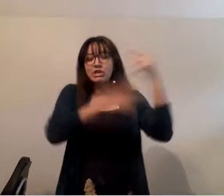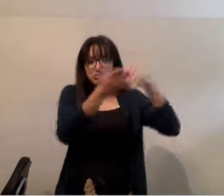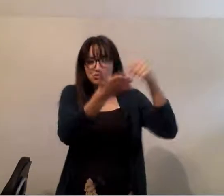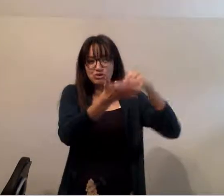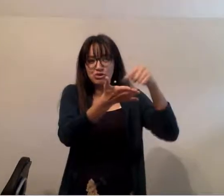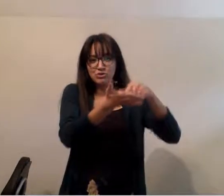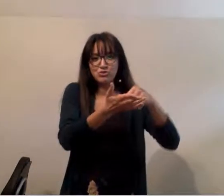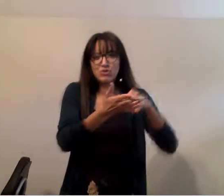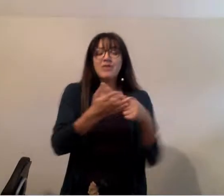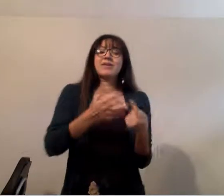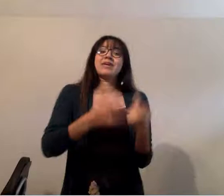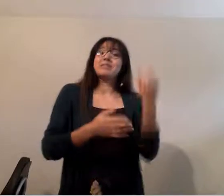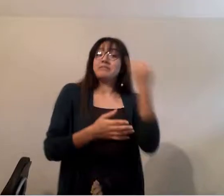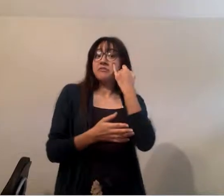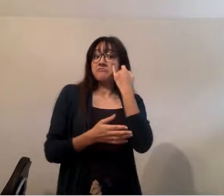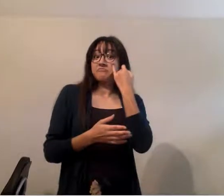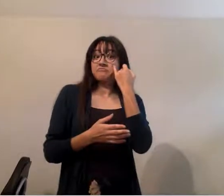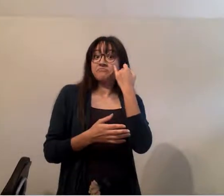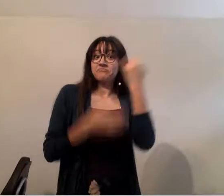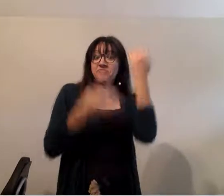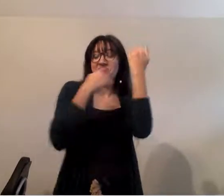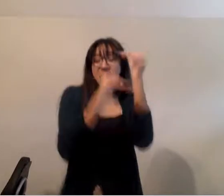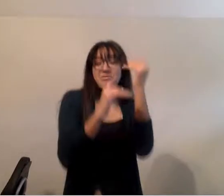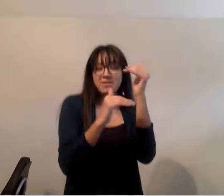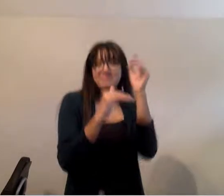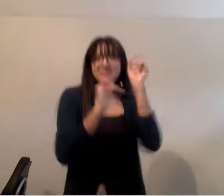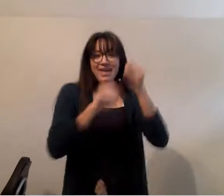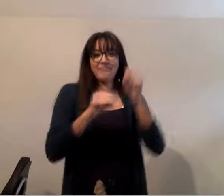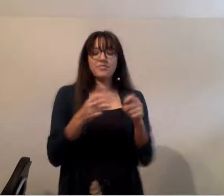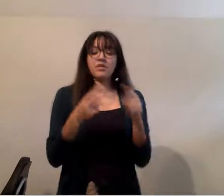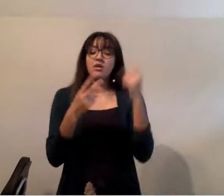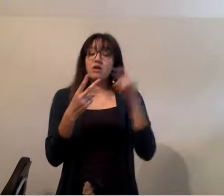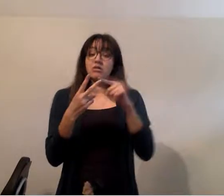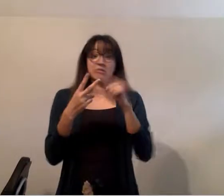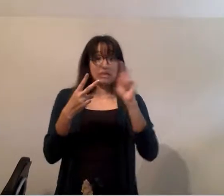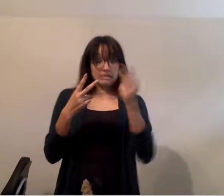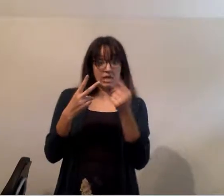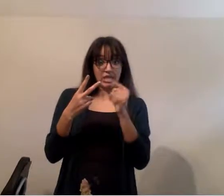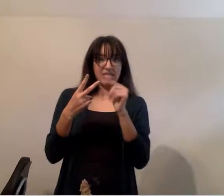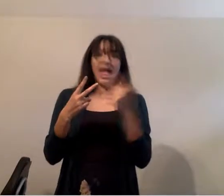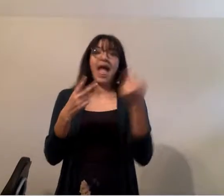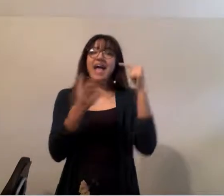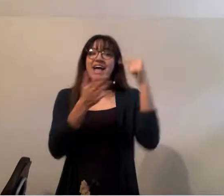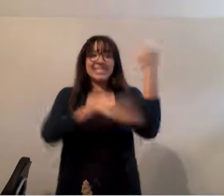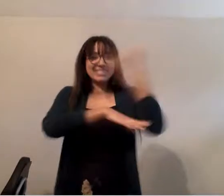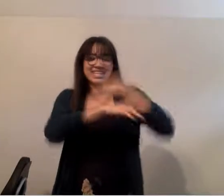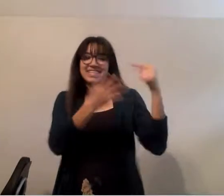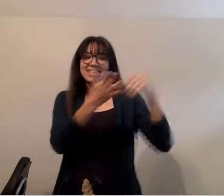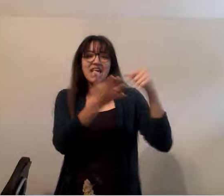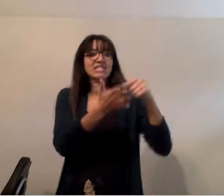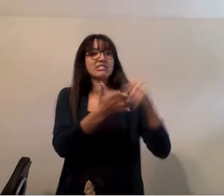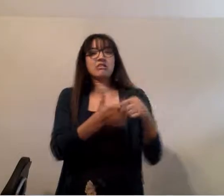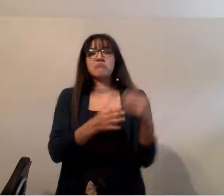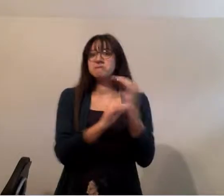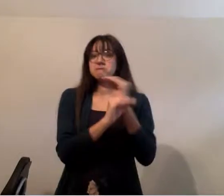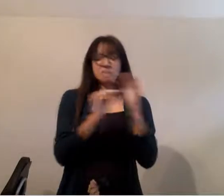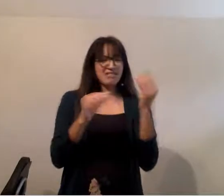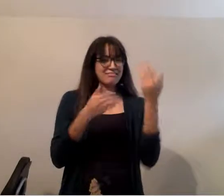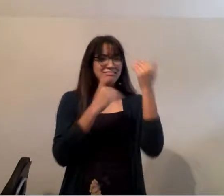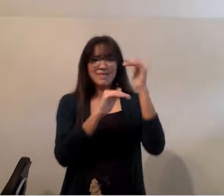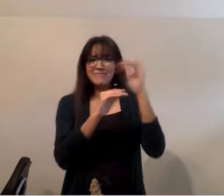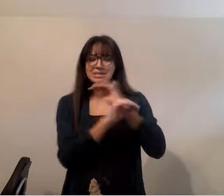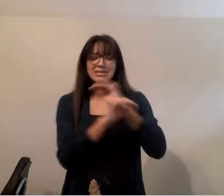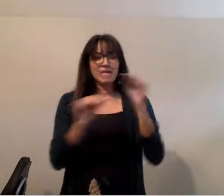of procrastination that happens in situations when there is no deadline. So if you want to have a career where you want to be a self-starter, something in the arts,